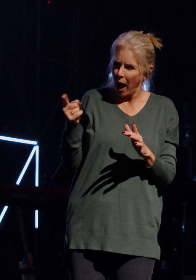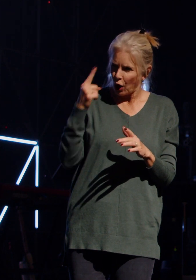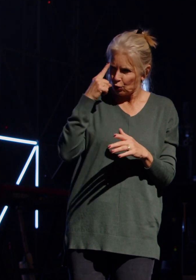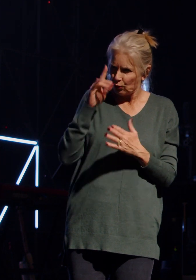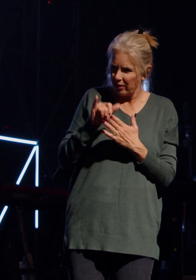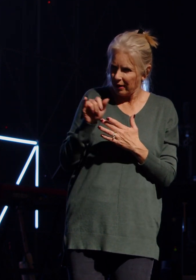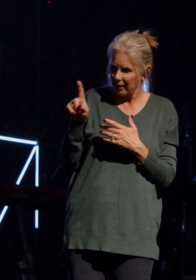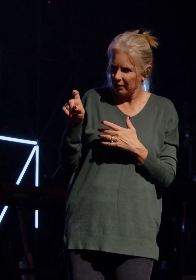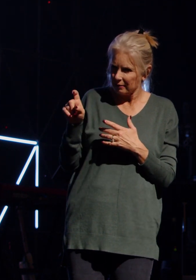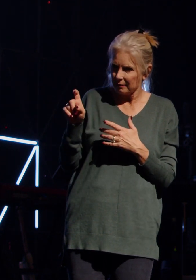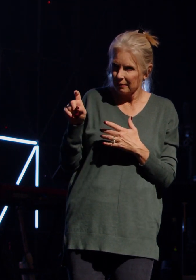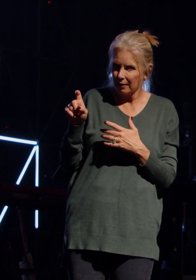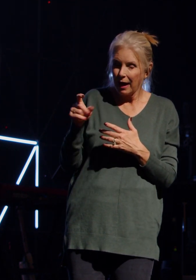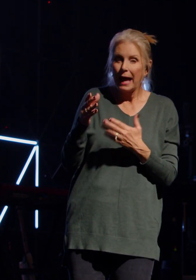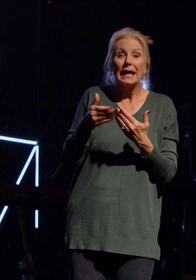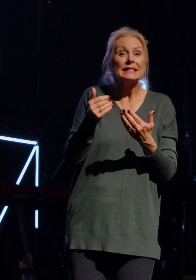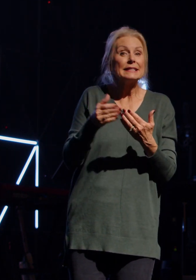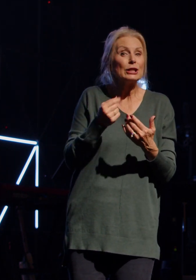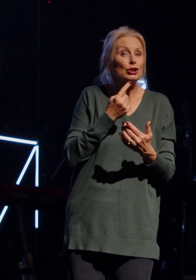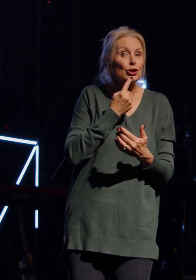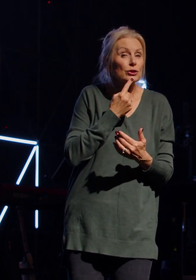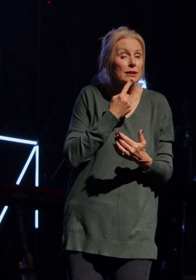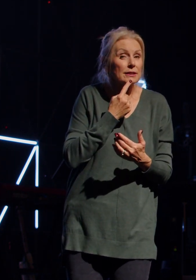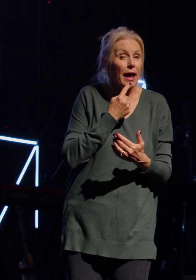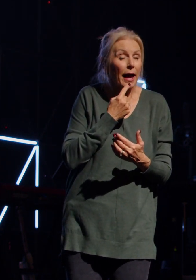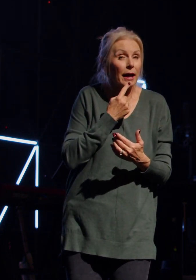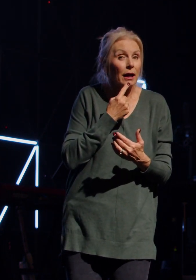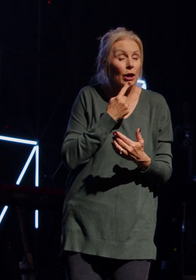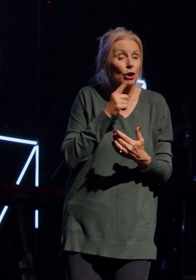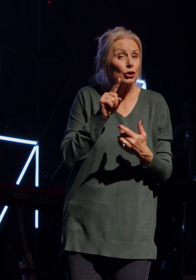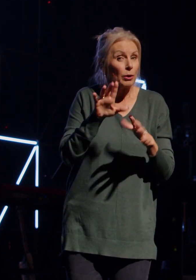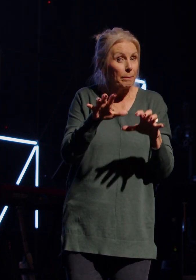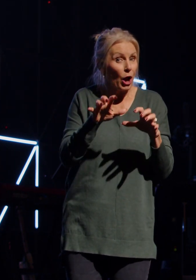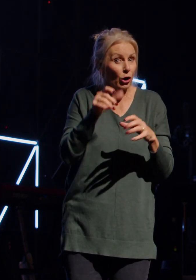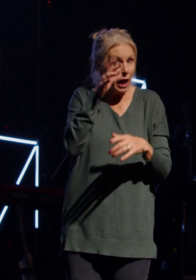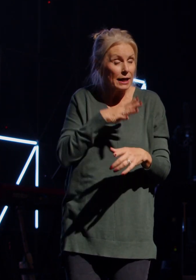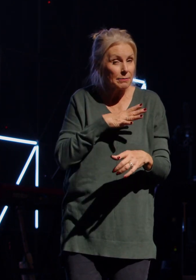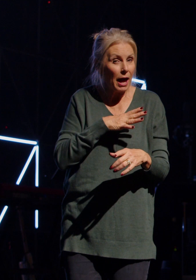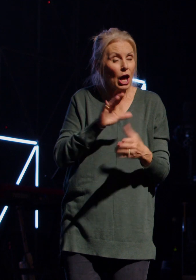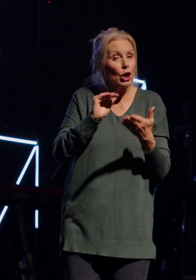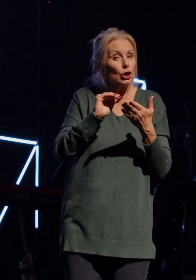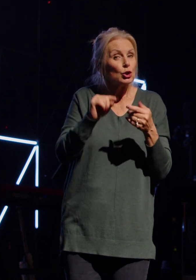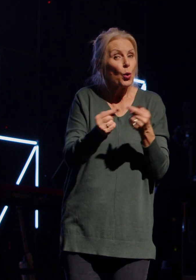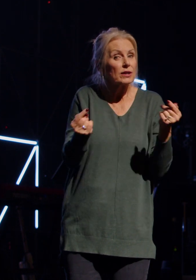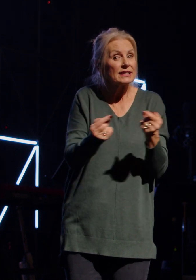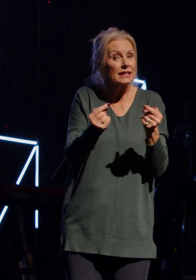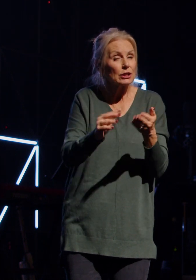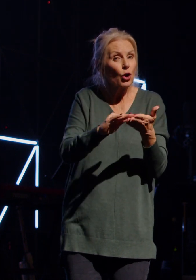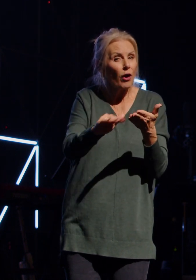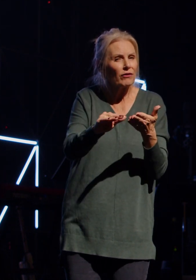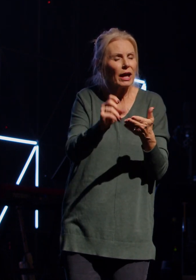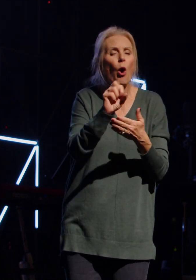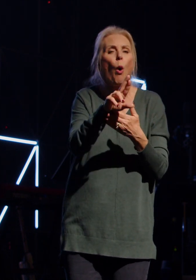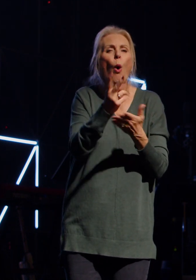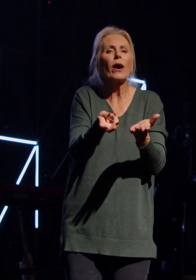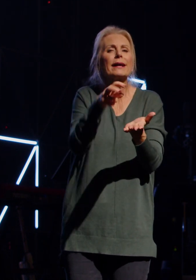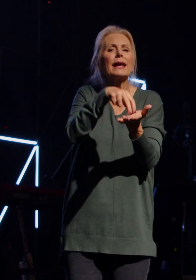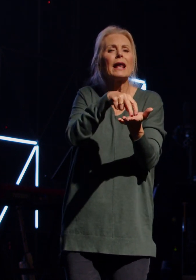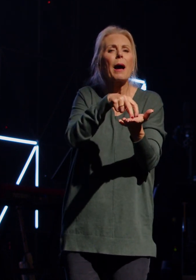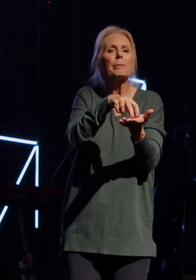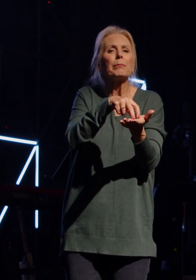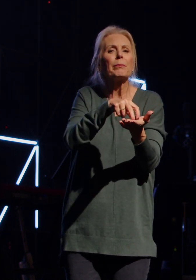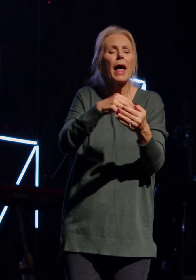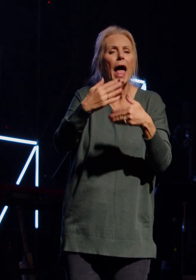these things? Which is easier to say to this paralyzed man, 'Your sins are forgiven,' or to say, 'Get up, take your mat, and